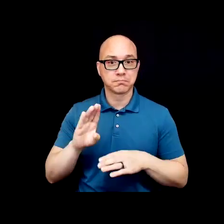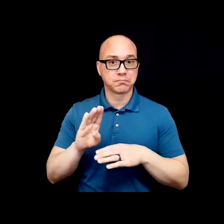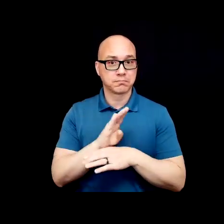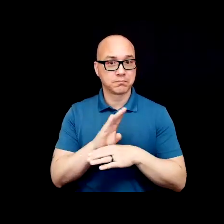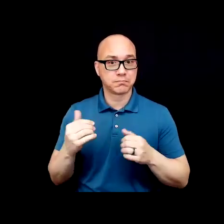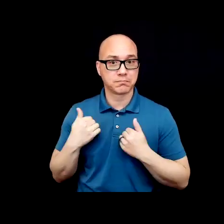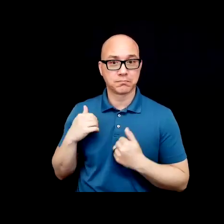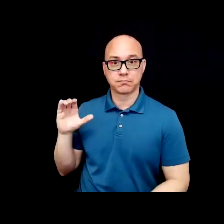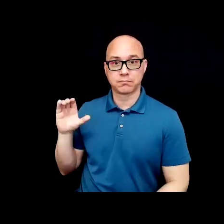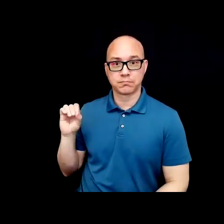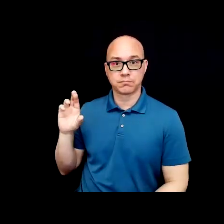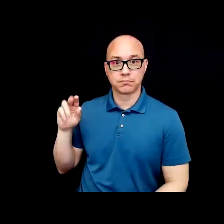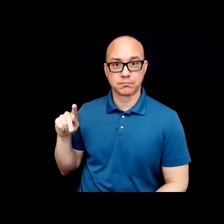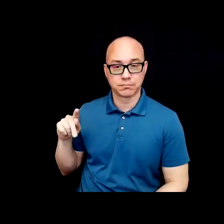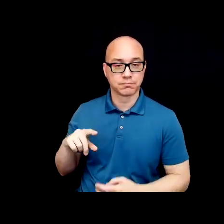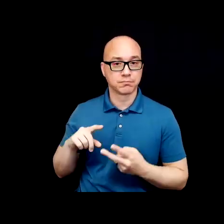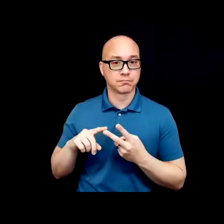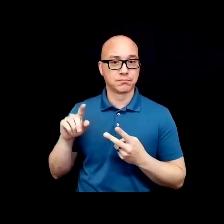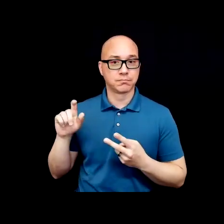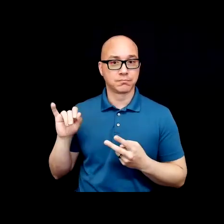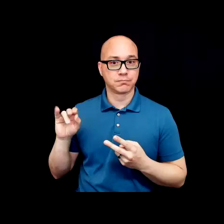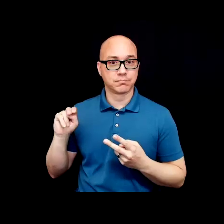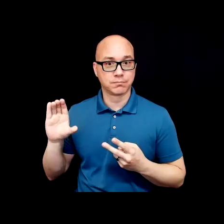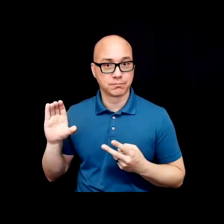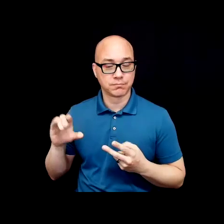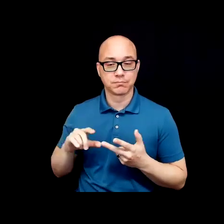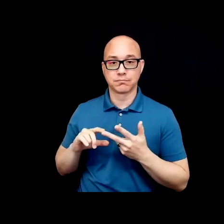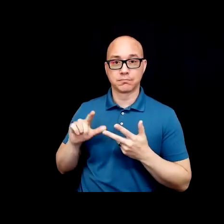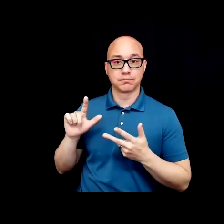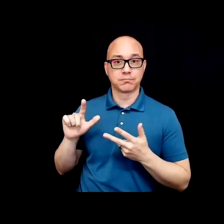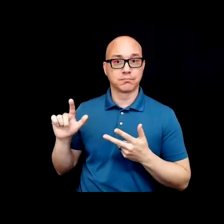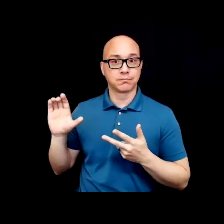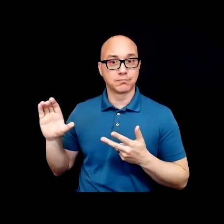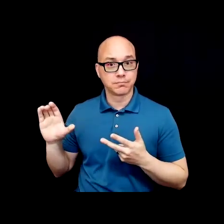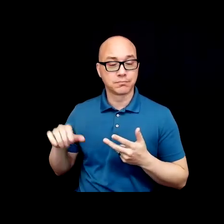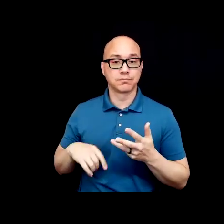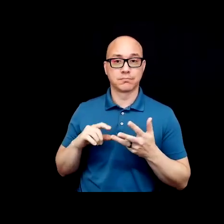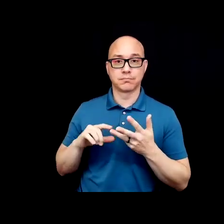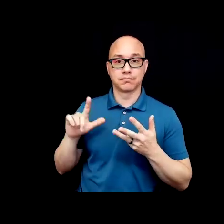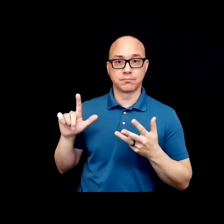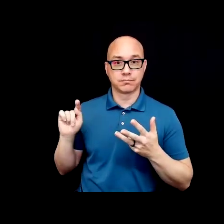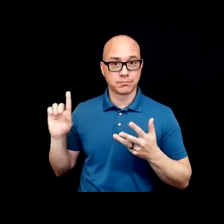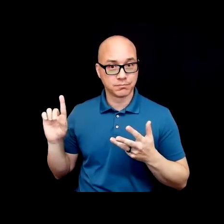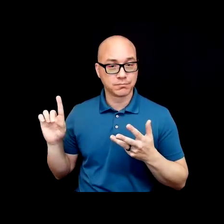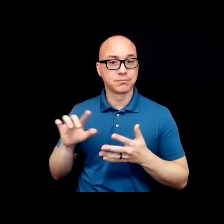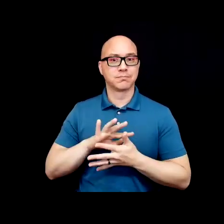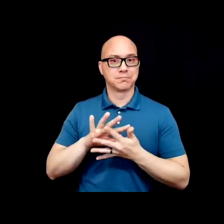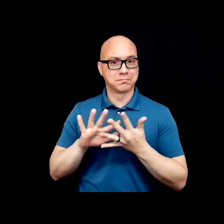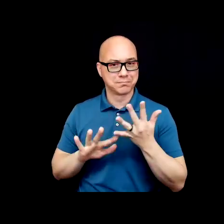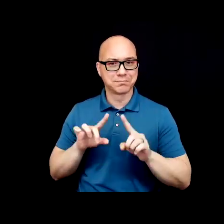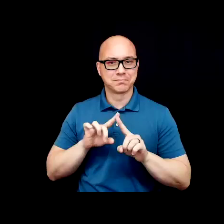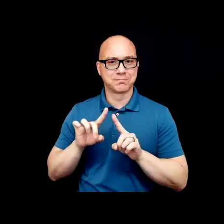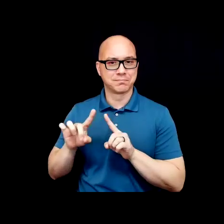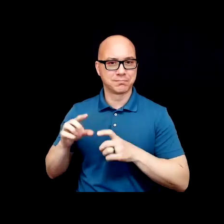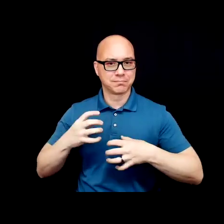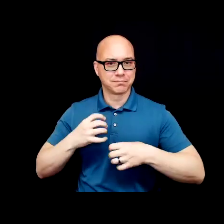Corp or Inc. at the end, or LLC or LTD. And all of those